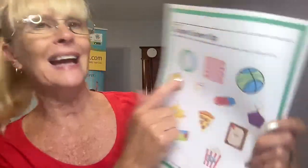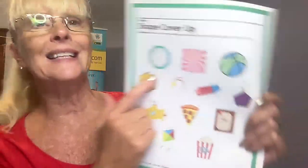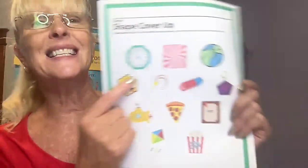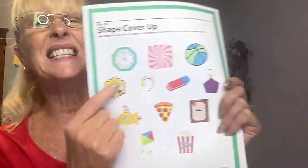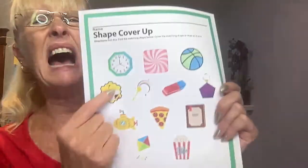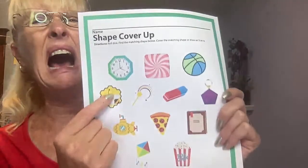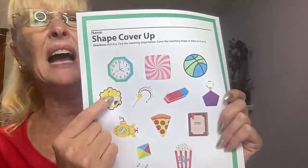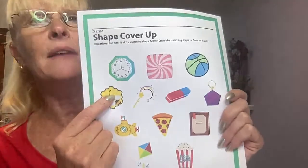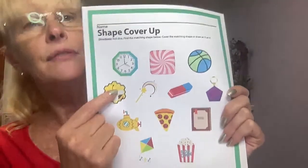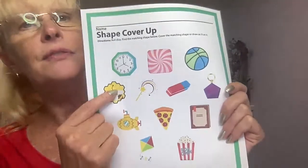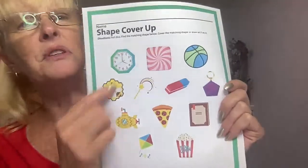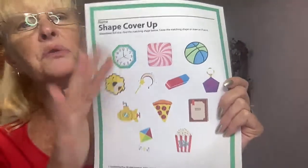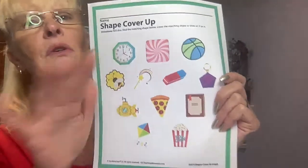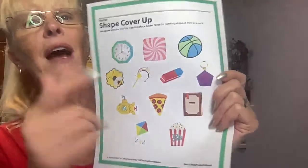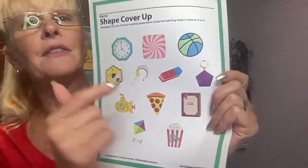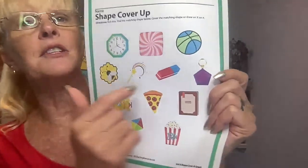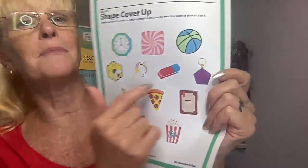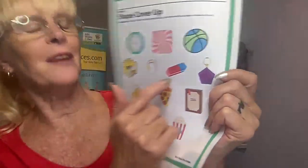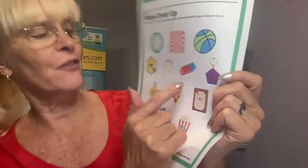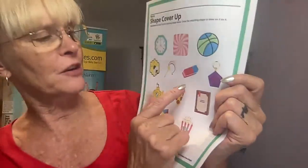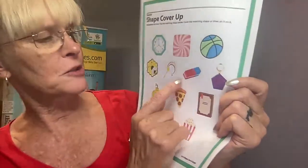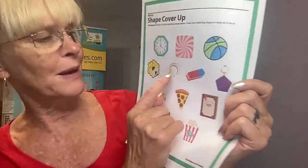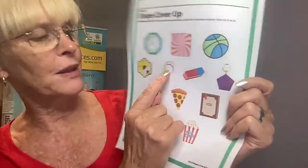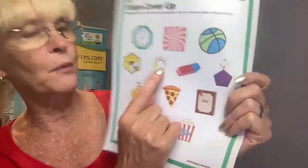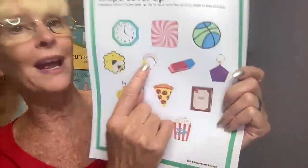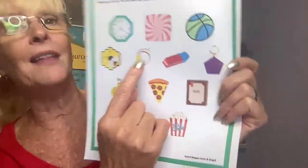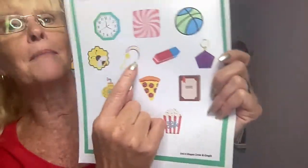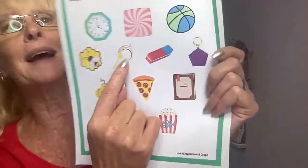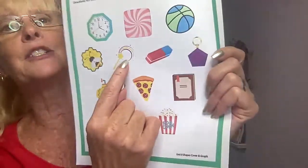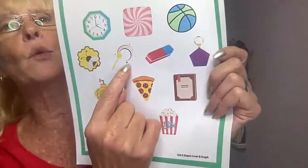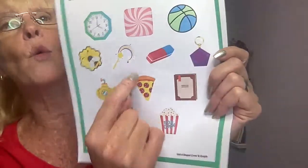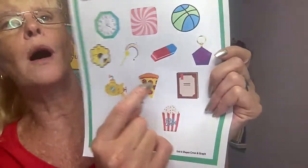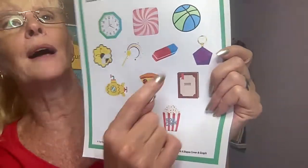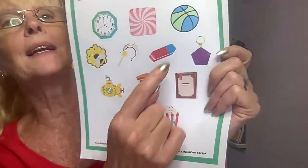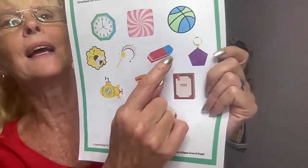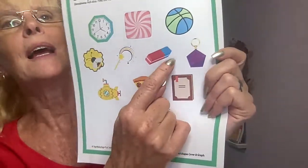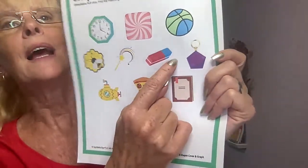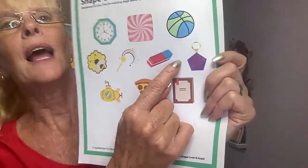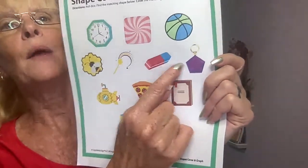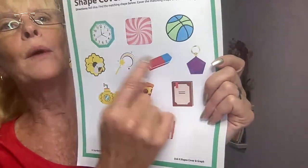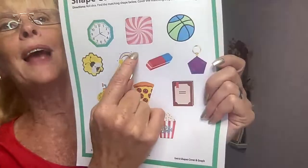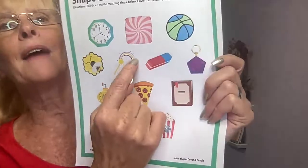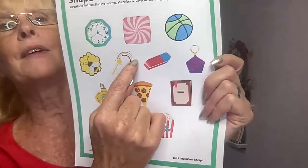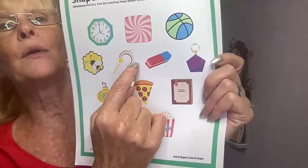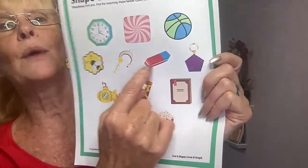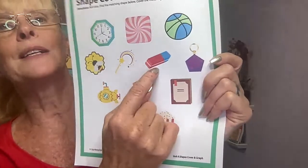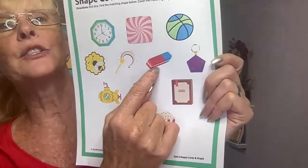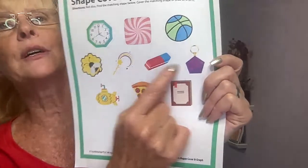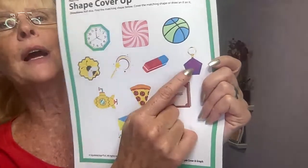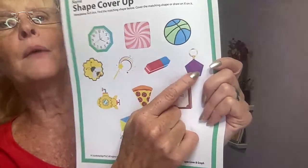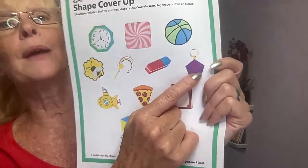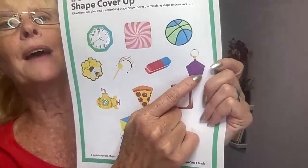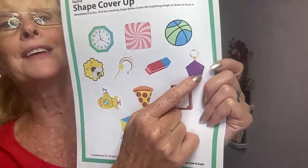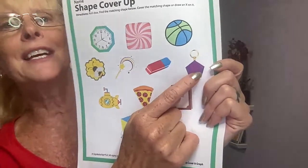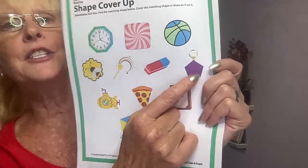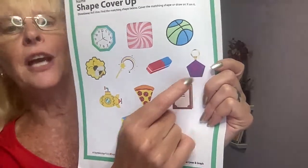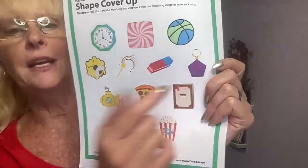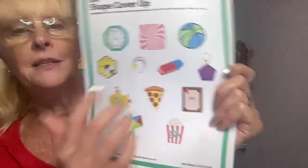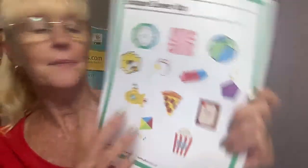guess is the hive, which we'll have to finger spell. Then we have the magic wand, and we have an eraser, and we have keychains.